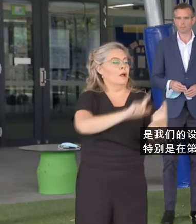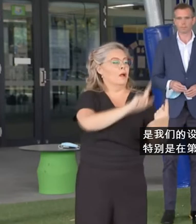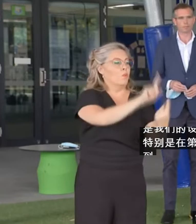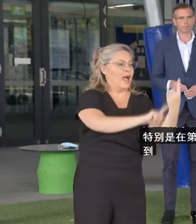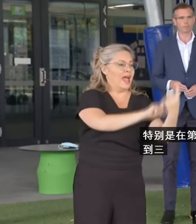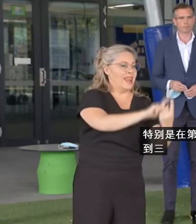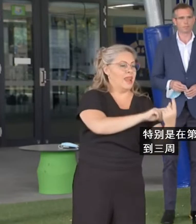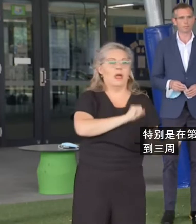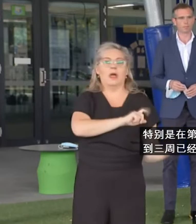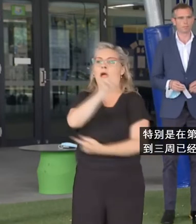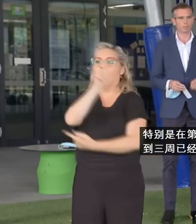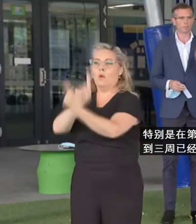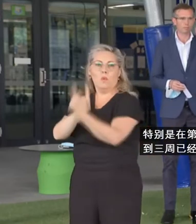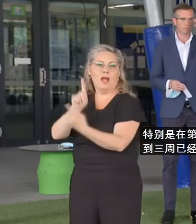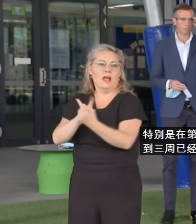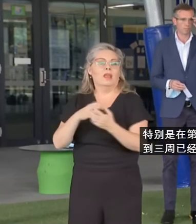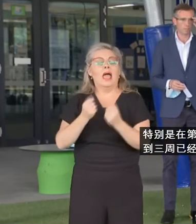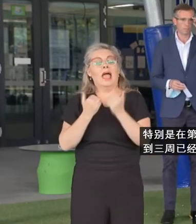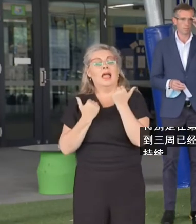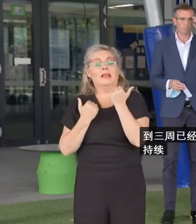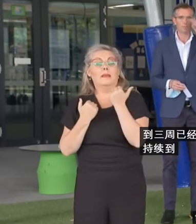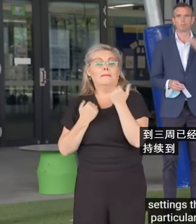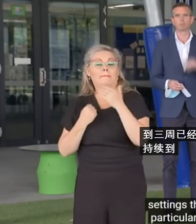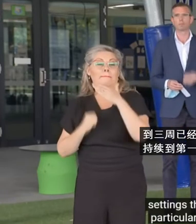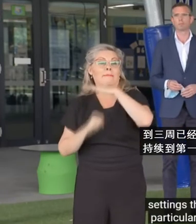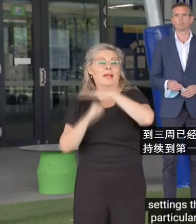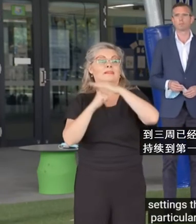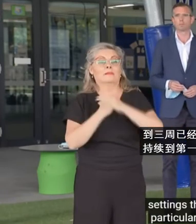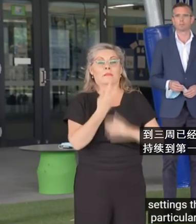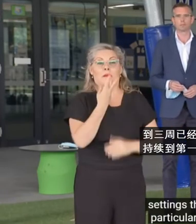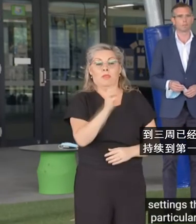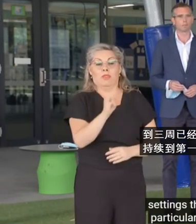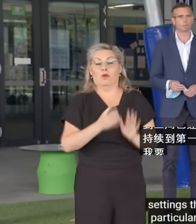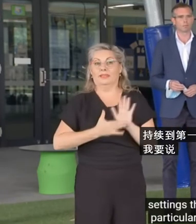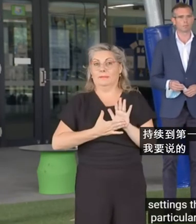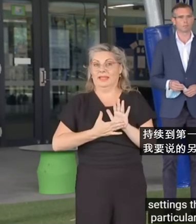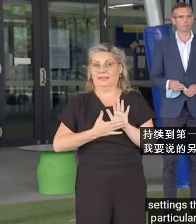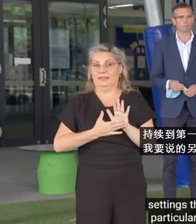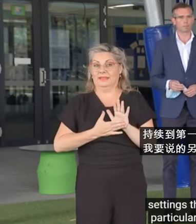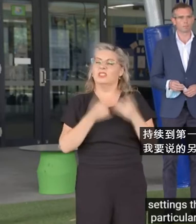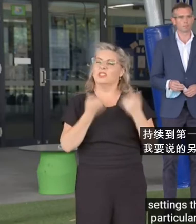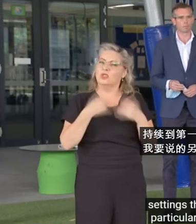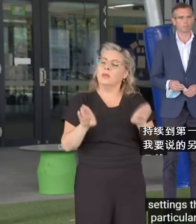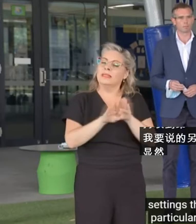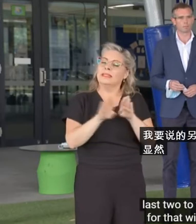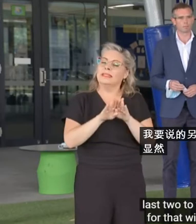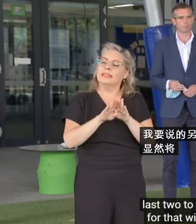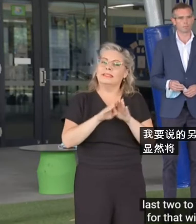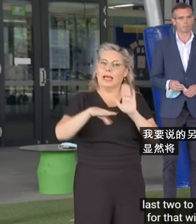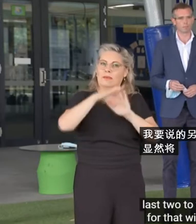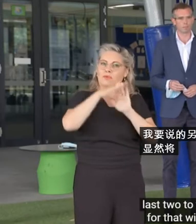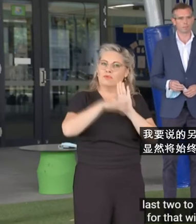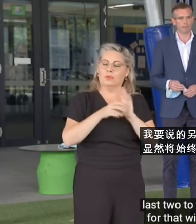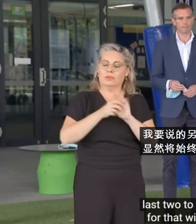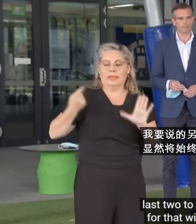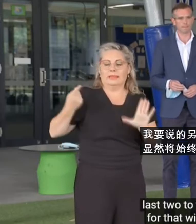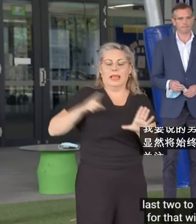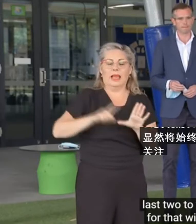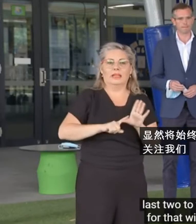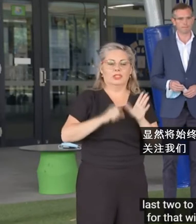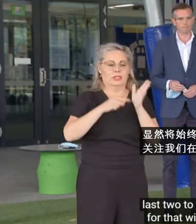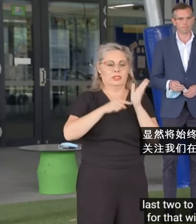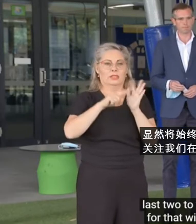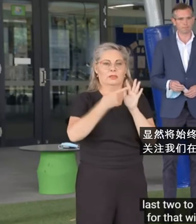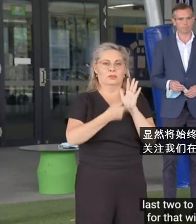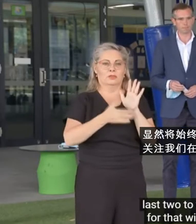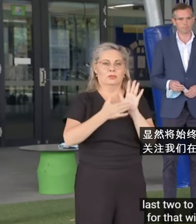probably the last 2 to 3 weeks of term 4. That will continue for term 1. The other thing I will say is that we will obviously always continue to